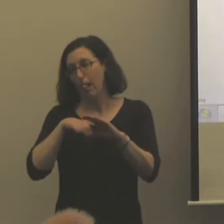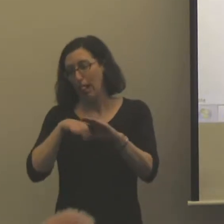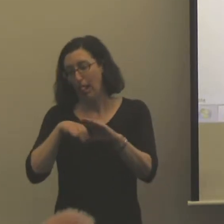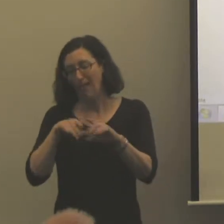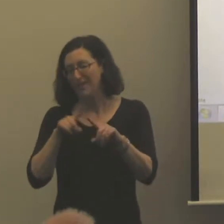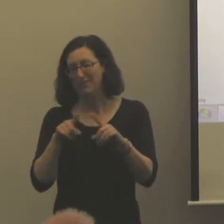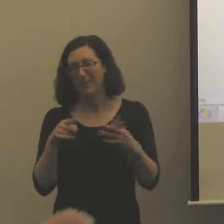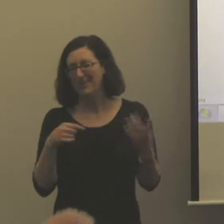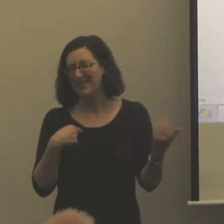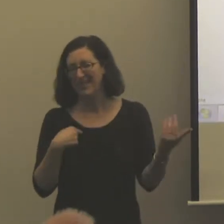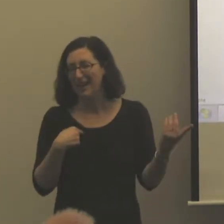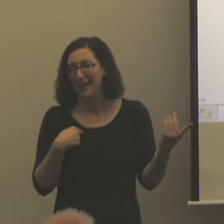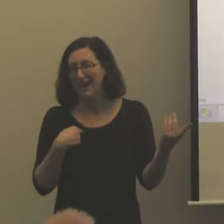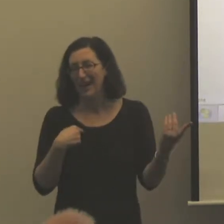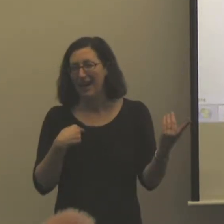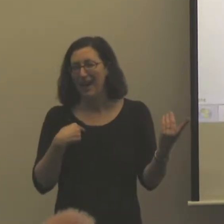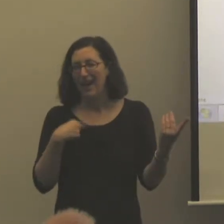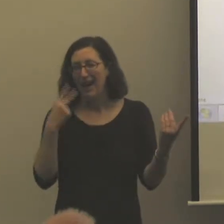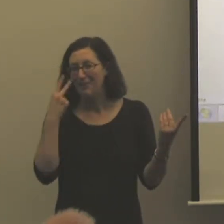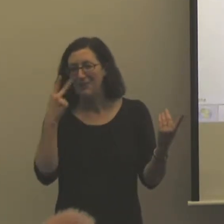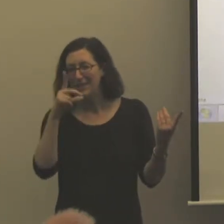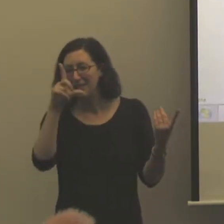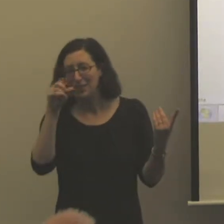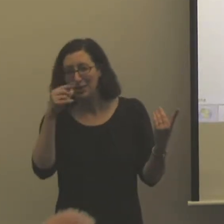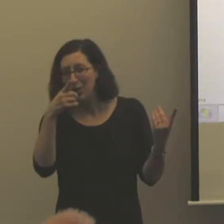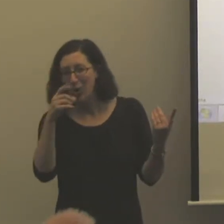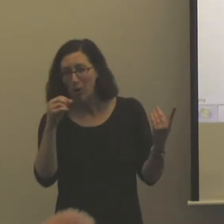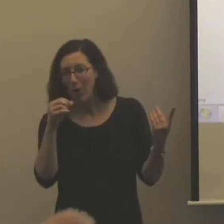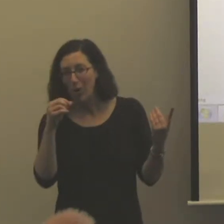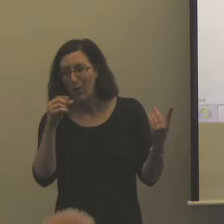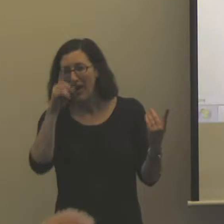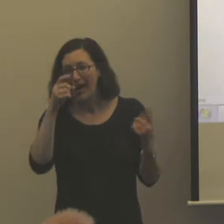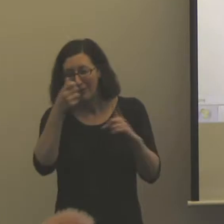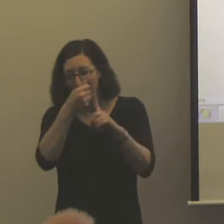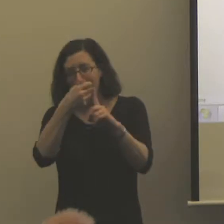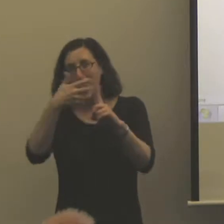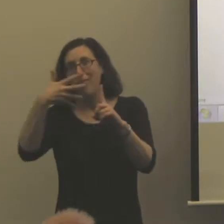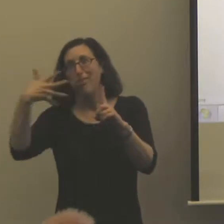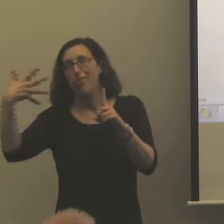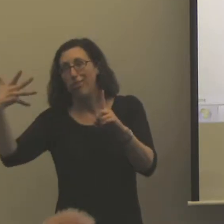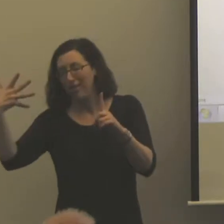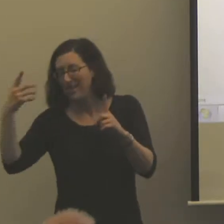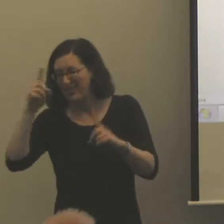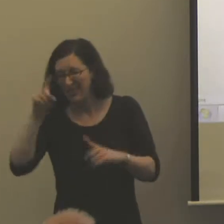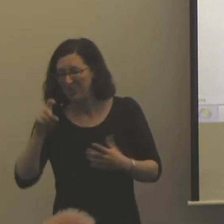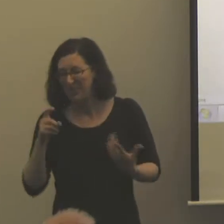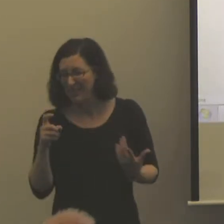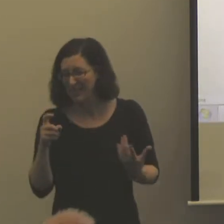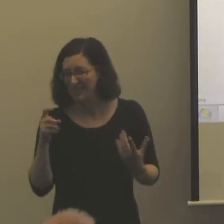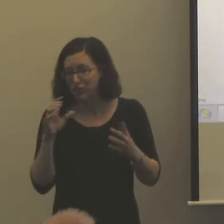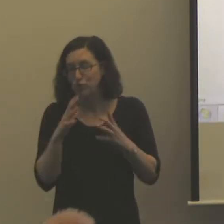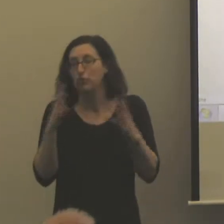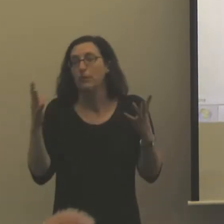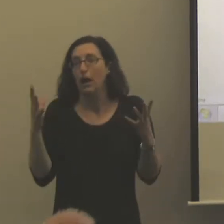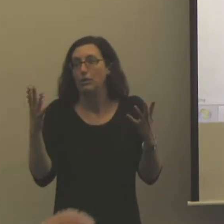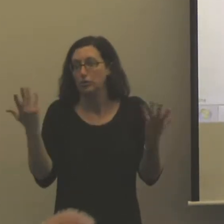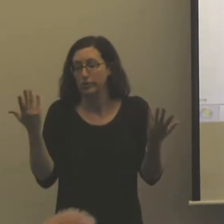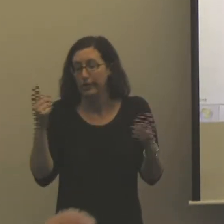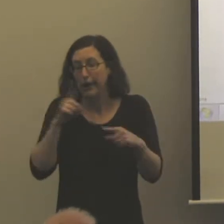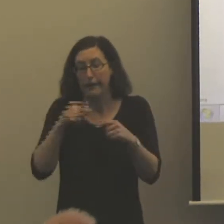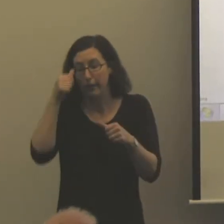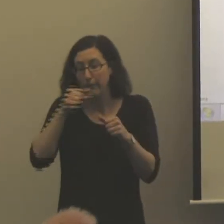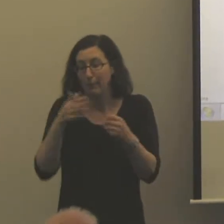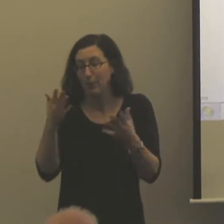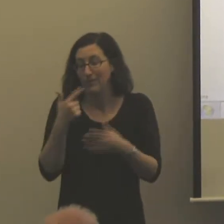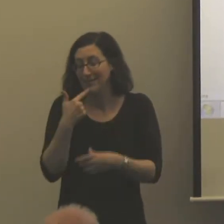cumbersome. I'm just looking at a graphic. Tell me it's a, it's a graphic that says blah, blah, blah, and blah, blah, blah, and now I can't even remember what it just said, to